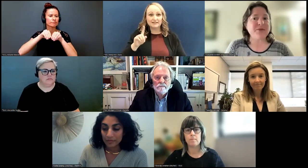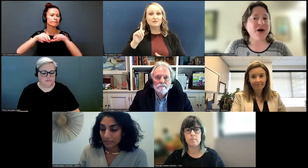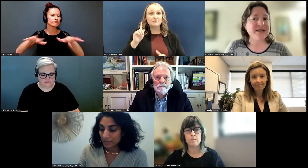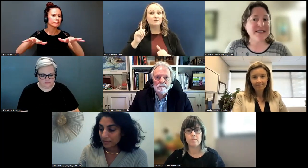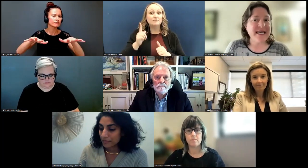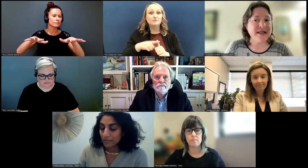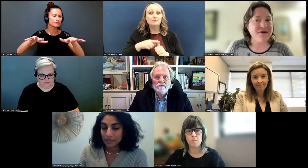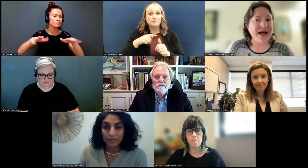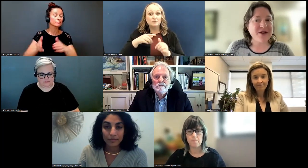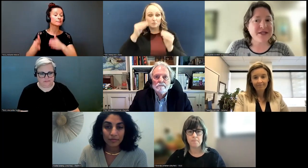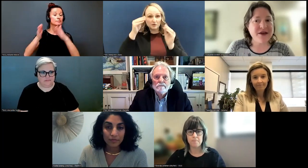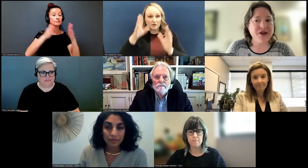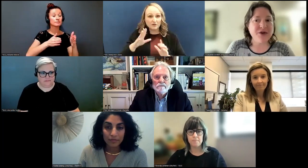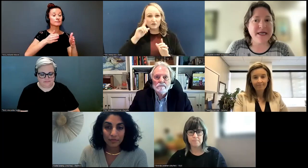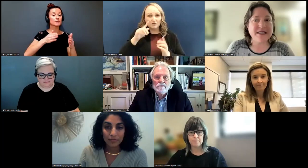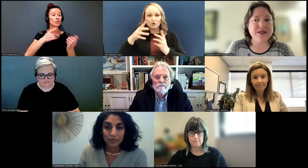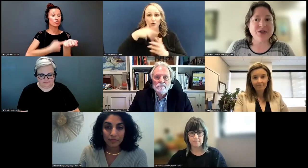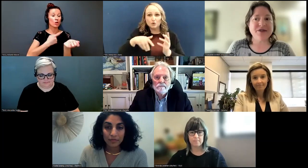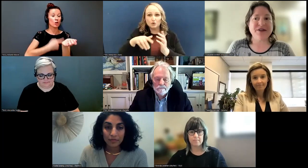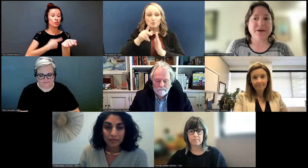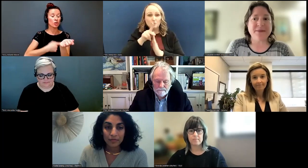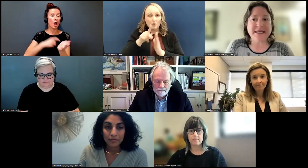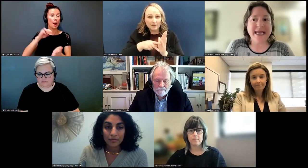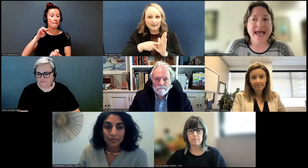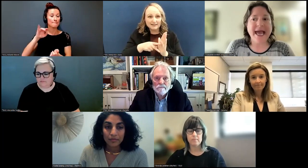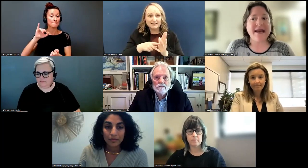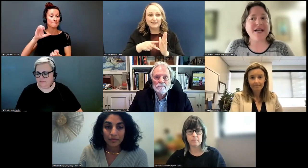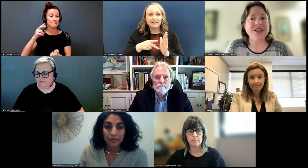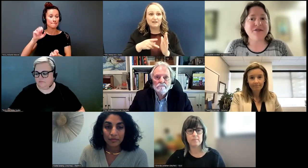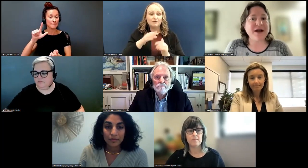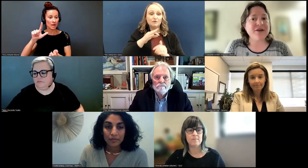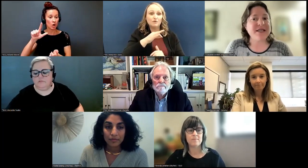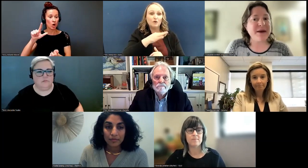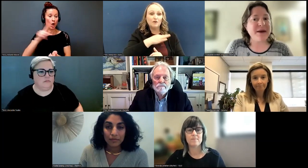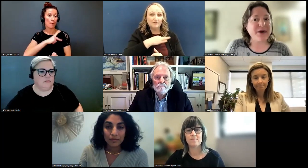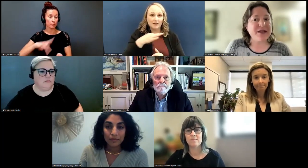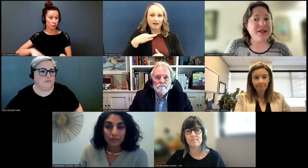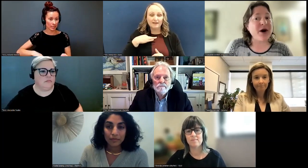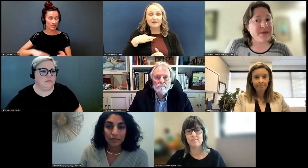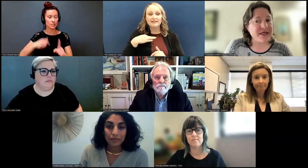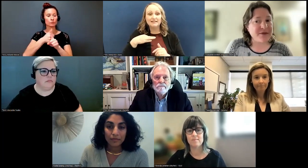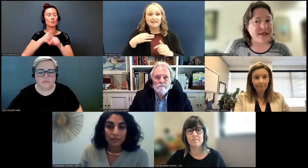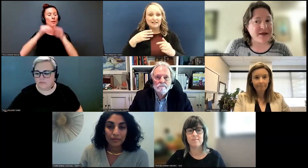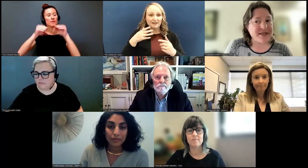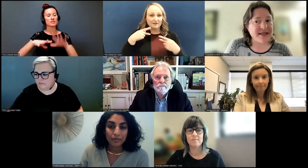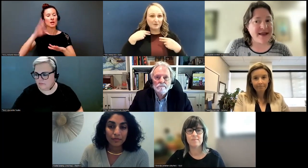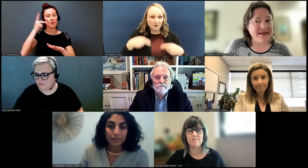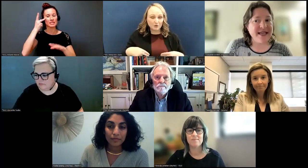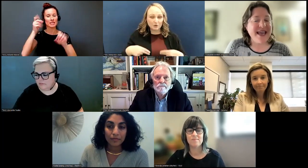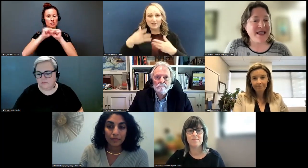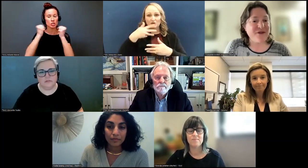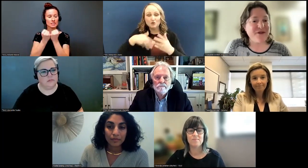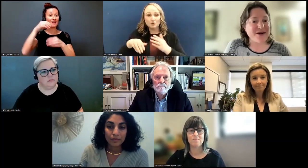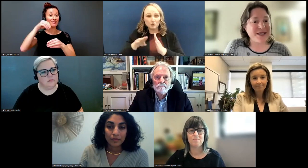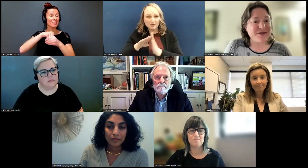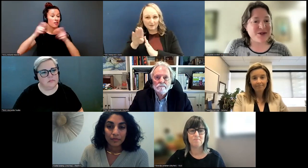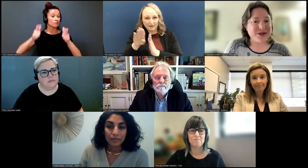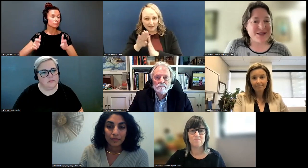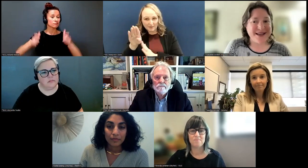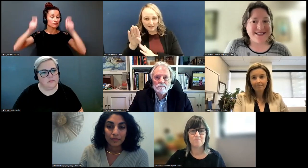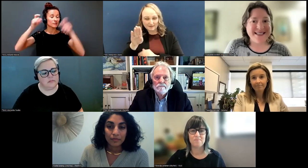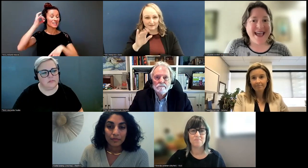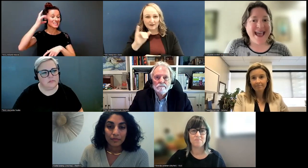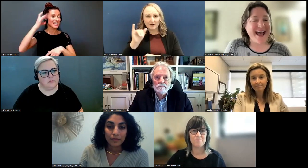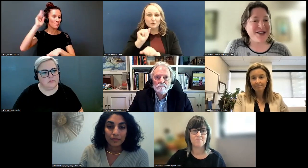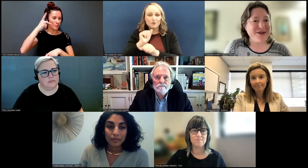of Social Policy in the Faculty of Human and Social Development and an adjunct faculty member in the Department of Political Science in the Faculty of